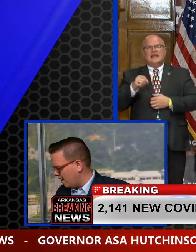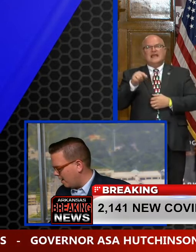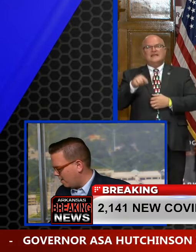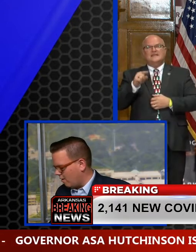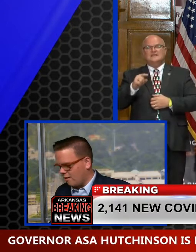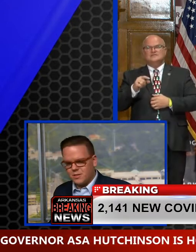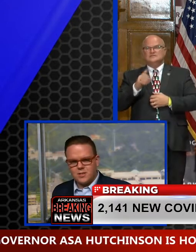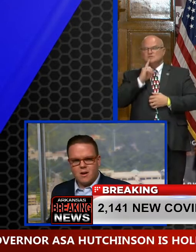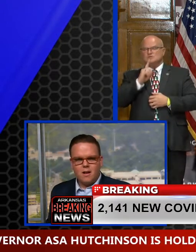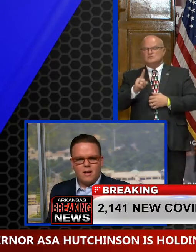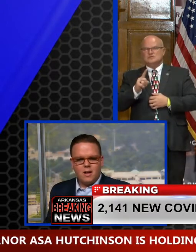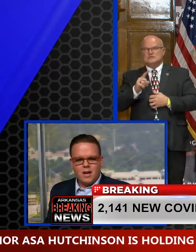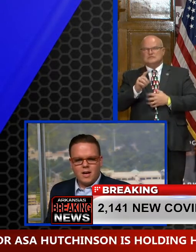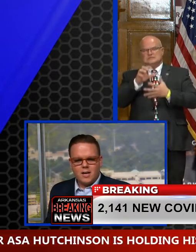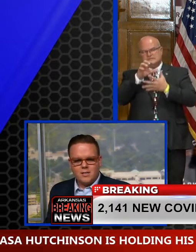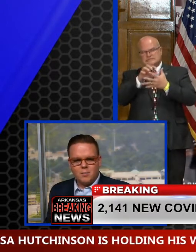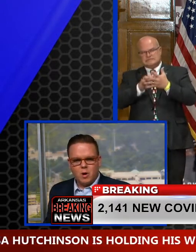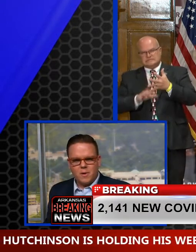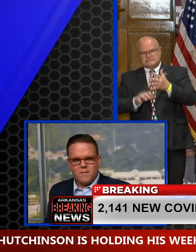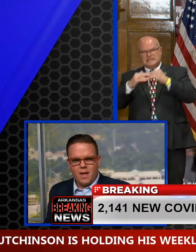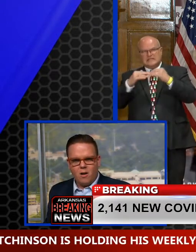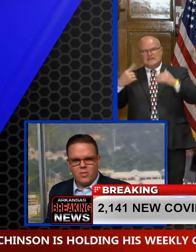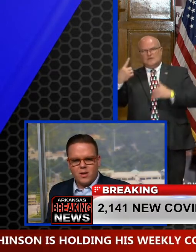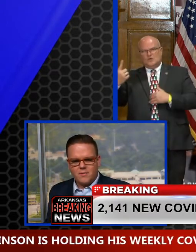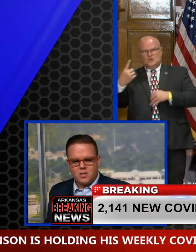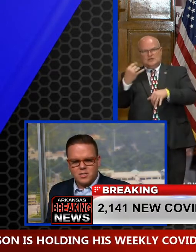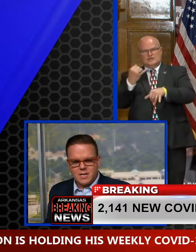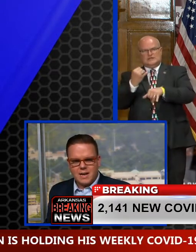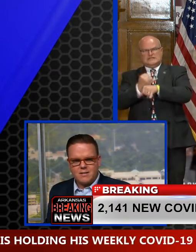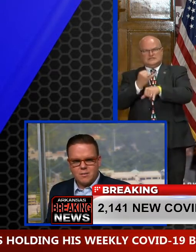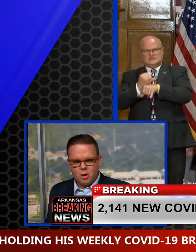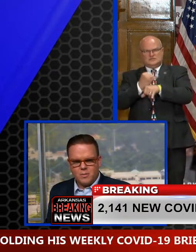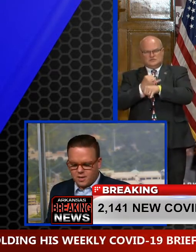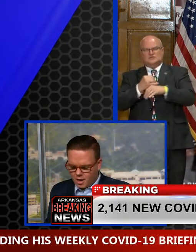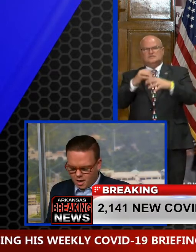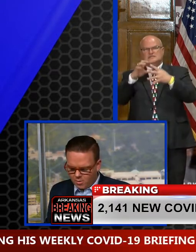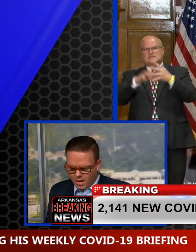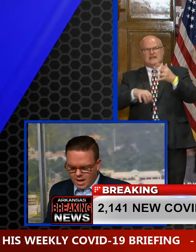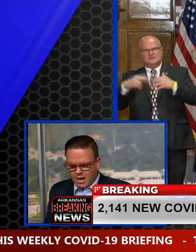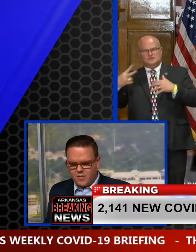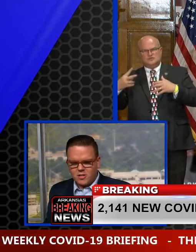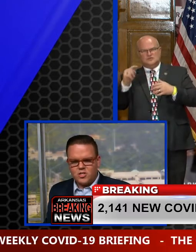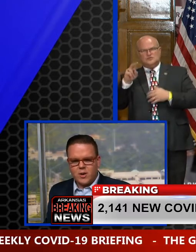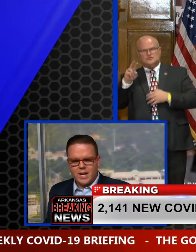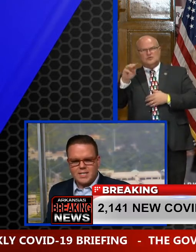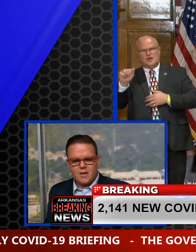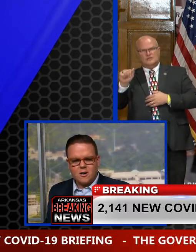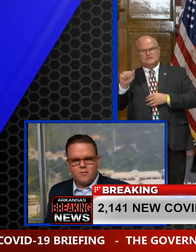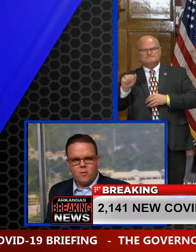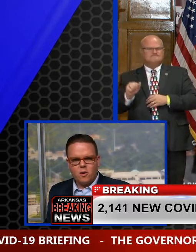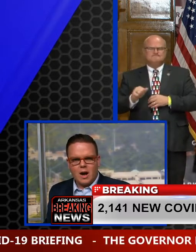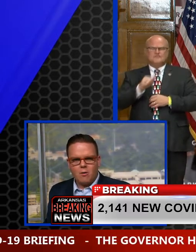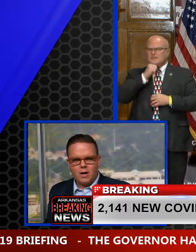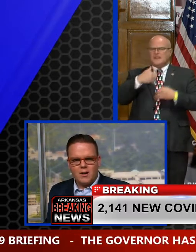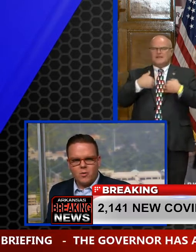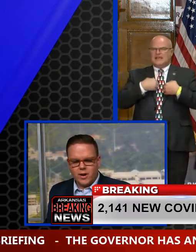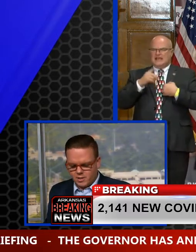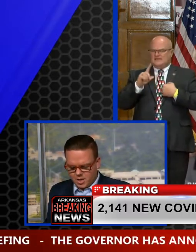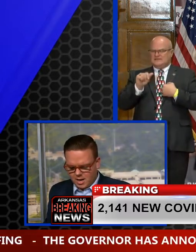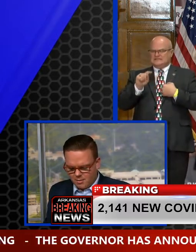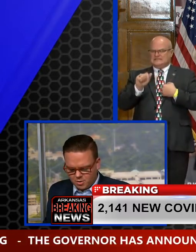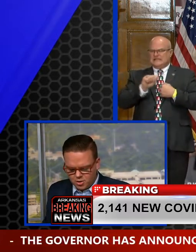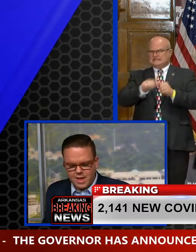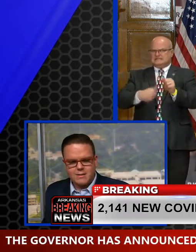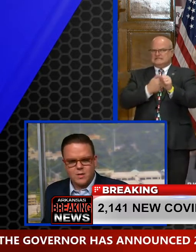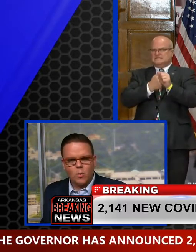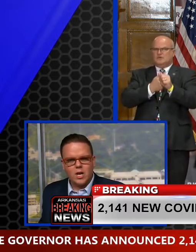by the Arkansas Department of Health. The governor just announced it moments ago. If you're just joining us here for our coverage,